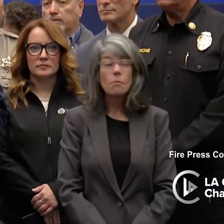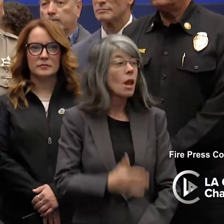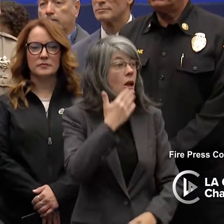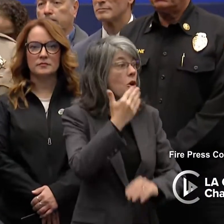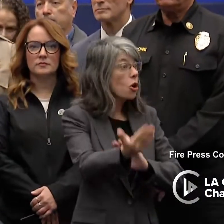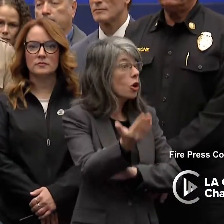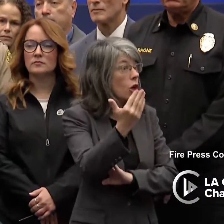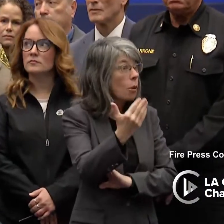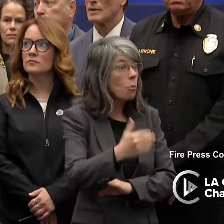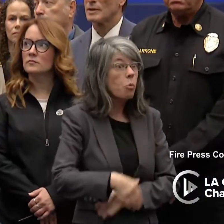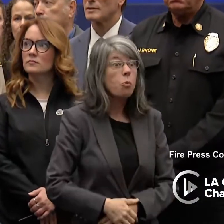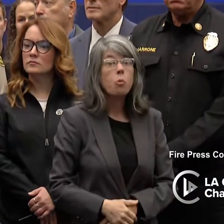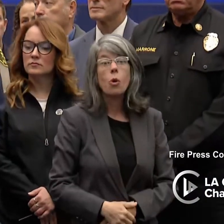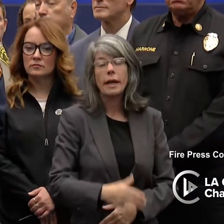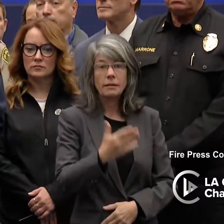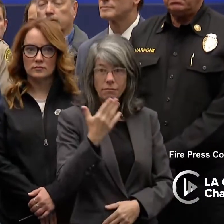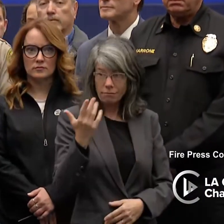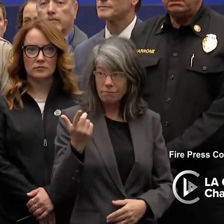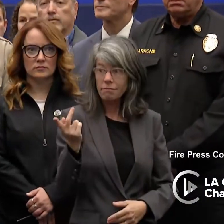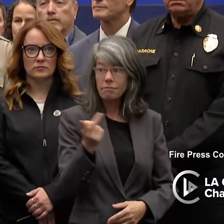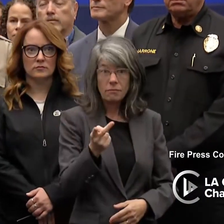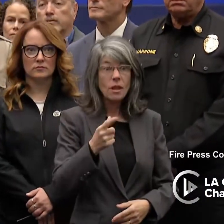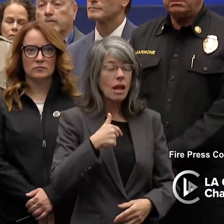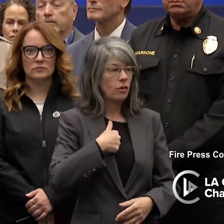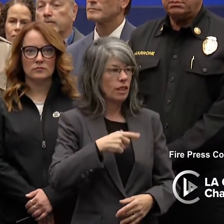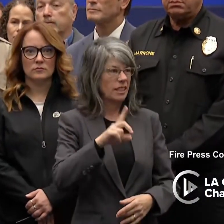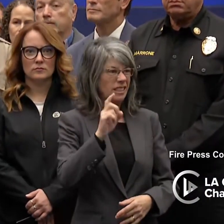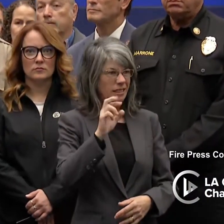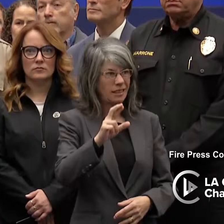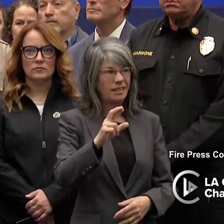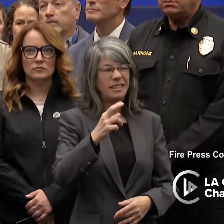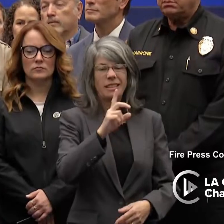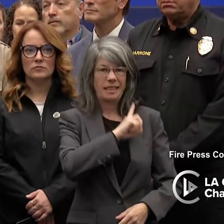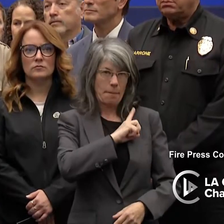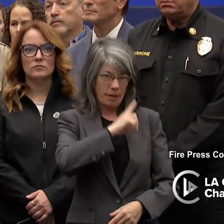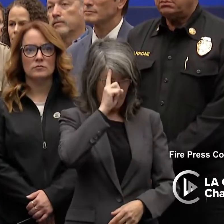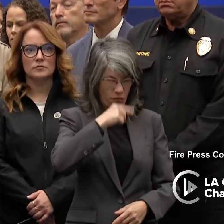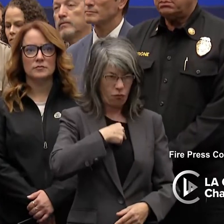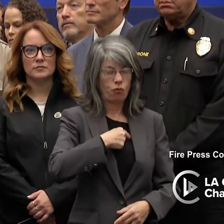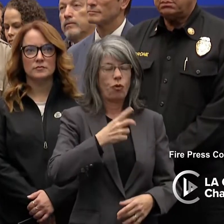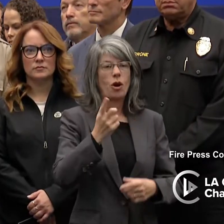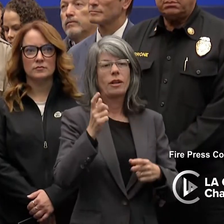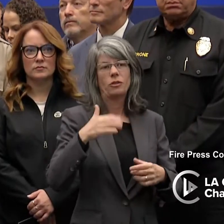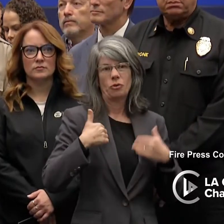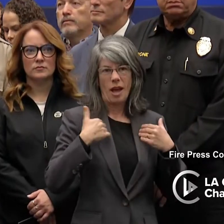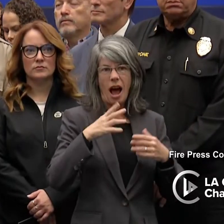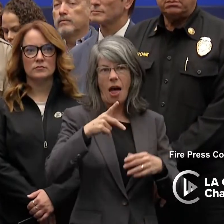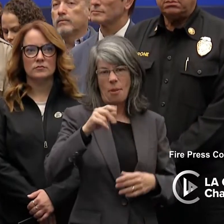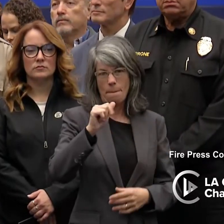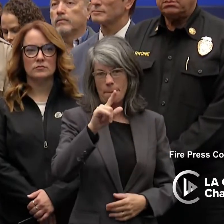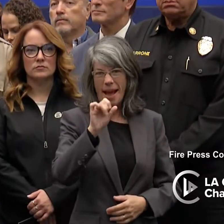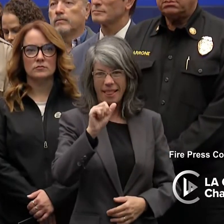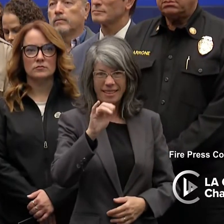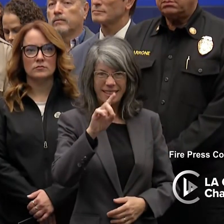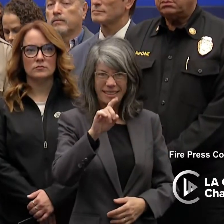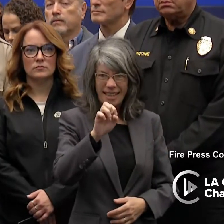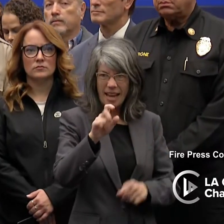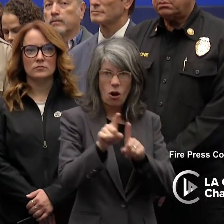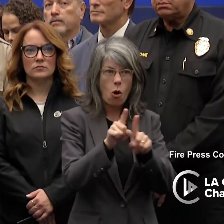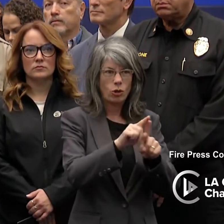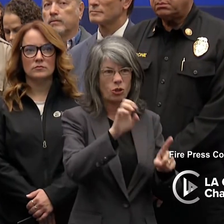Good morning. Jerry Magana, Deputy Incident Commander for the Incident Management Teams on the Palisades and Eaton